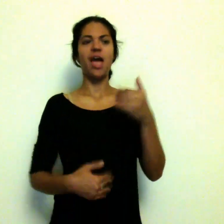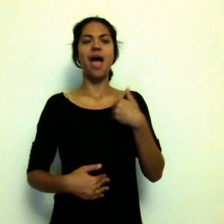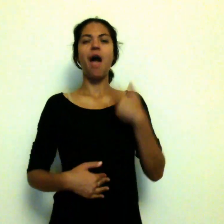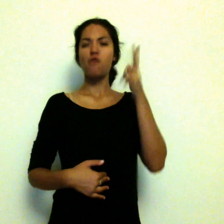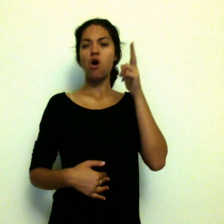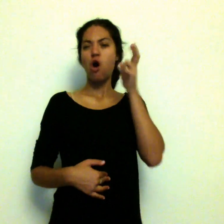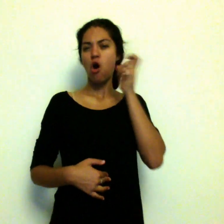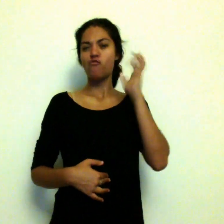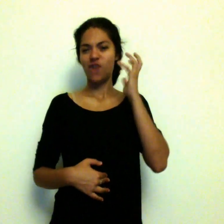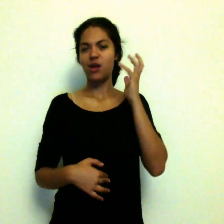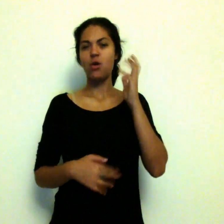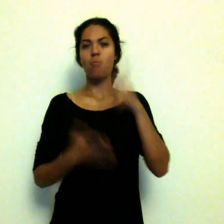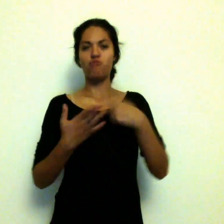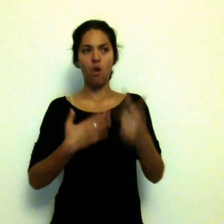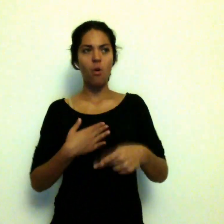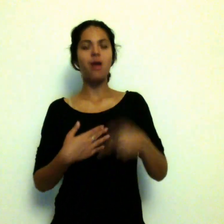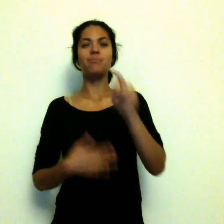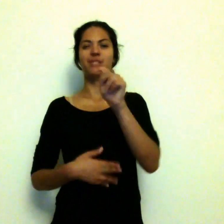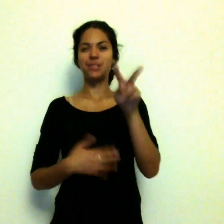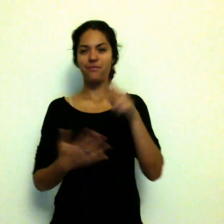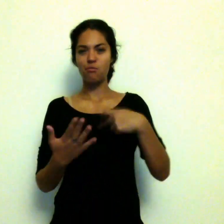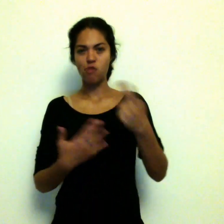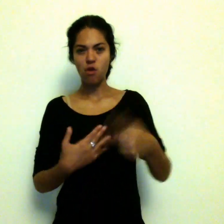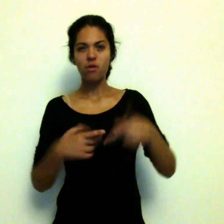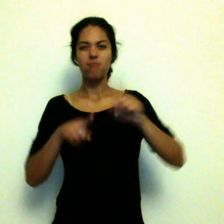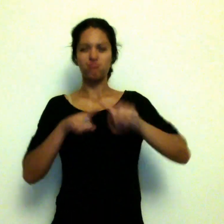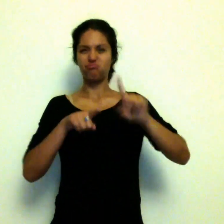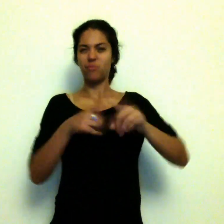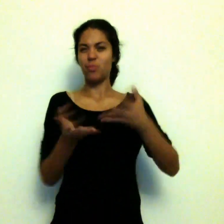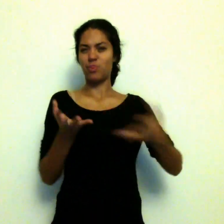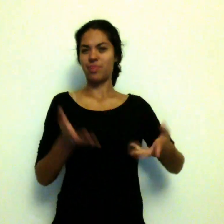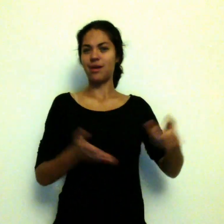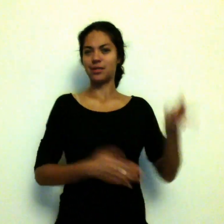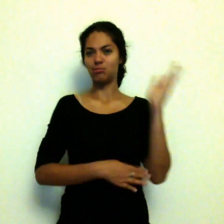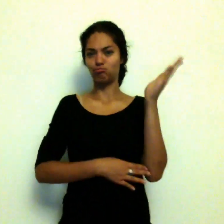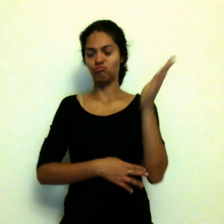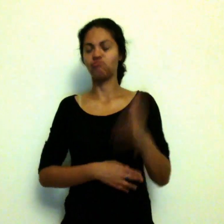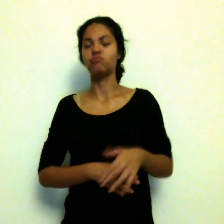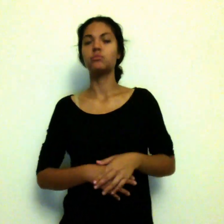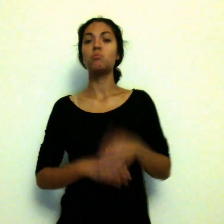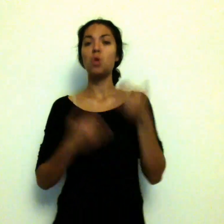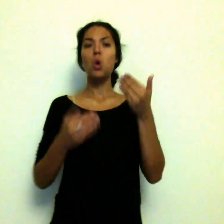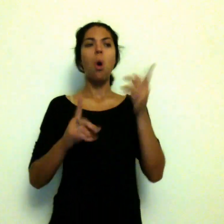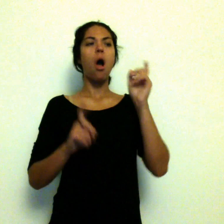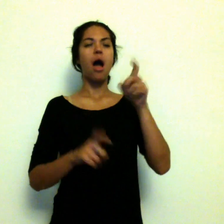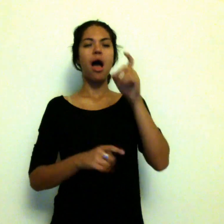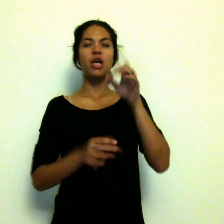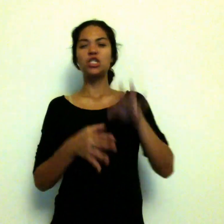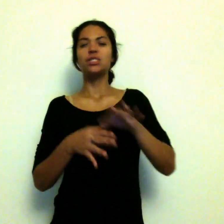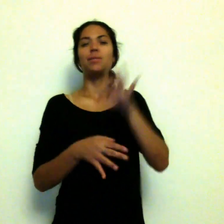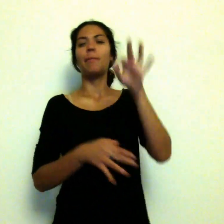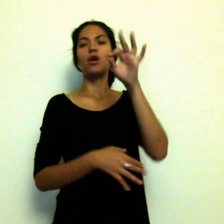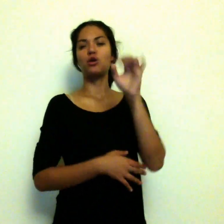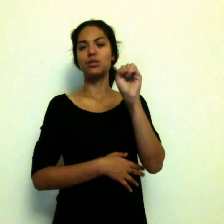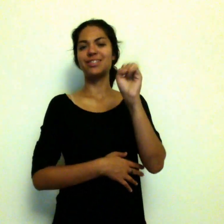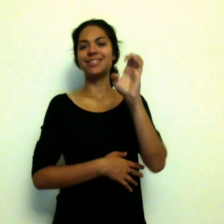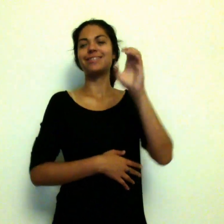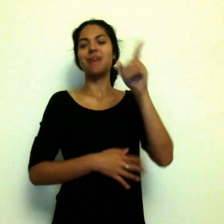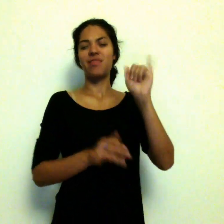you have a Roku box, go to the Religion and Spirituality section and search for RZIM. You can also find our videos on